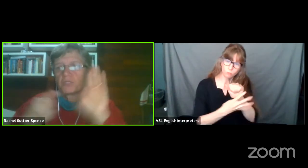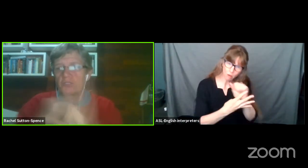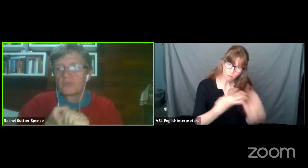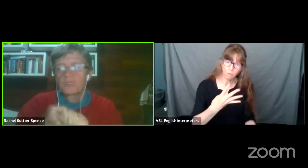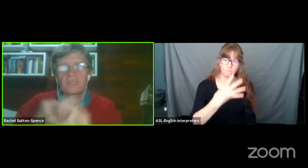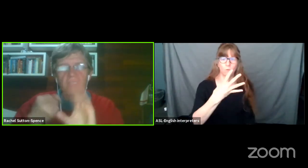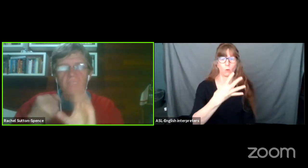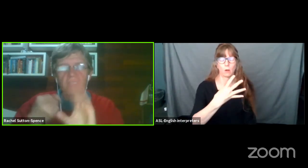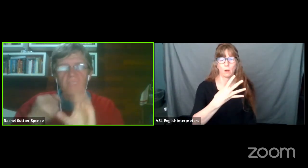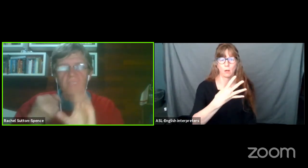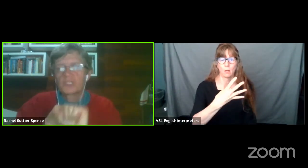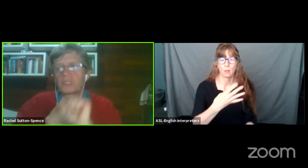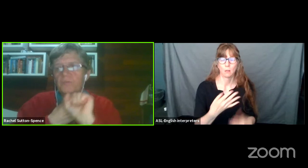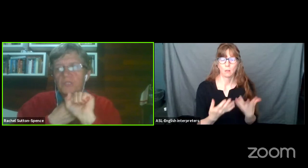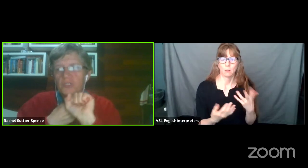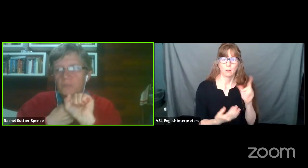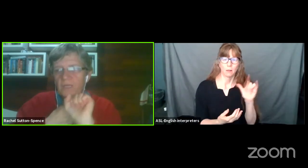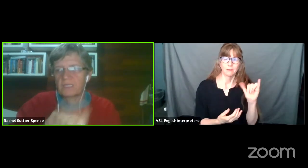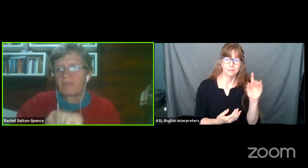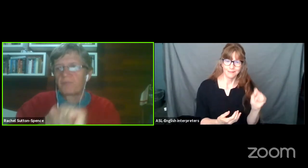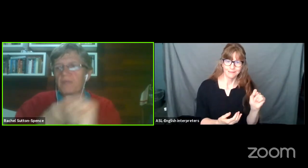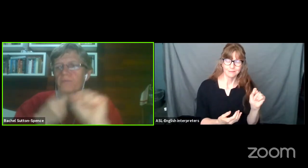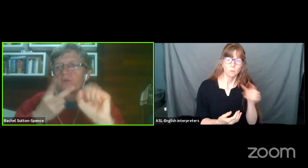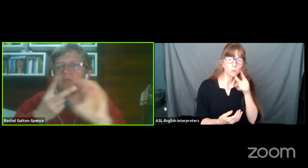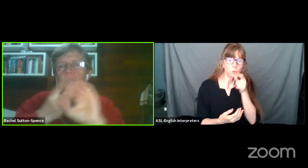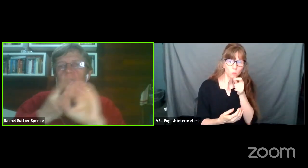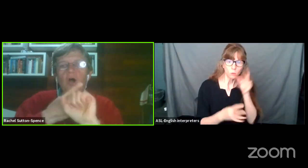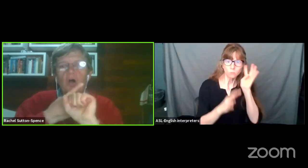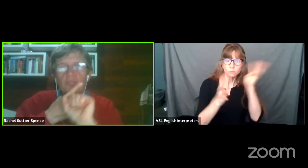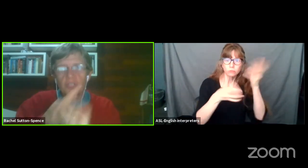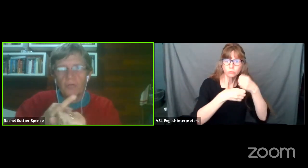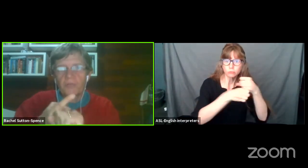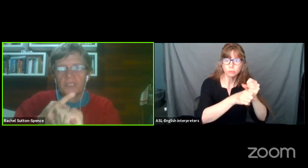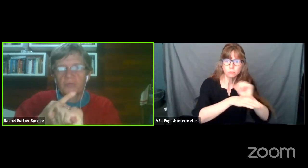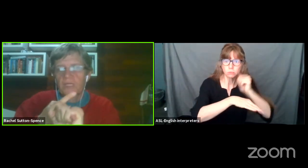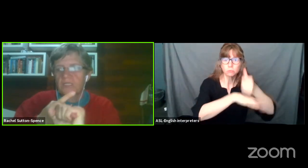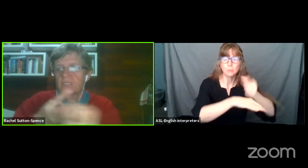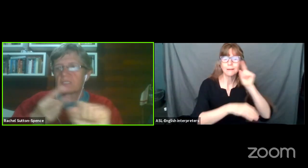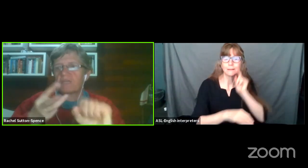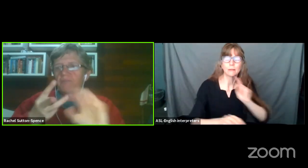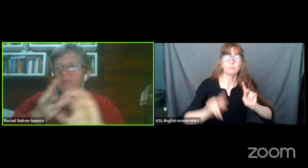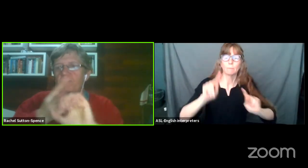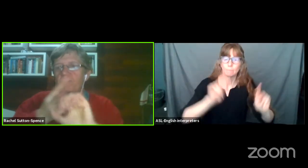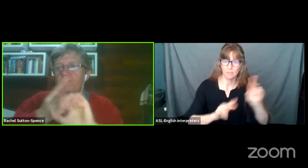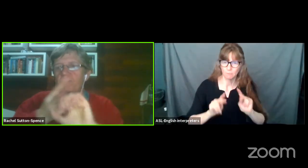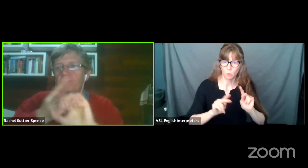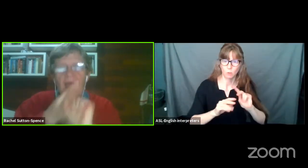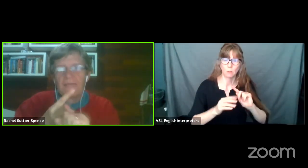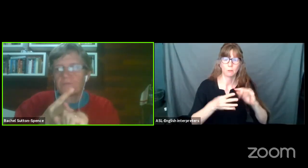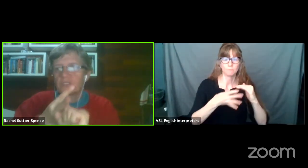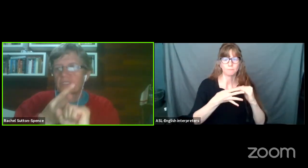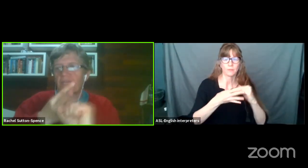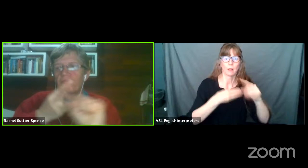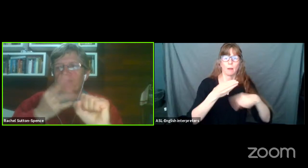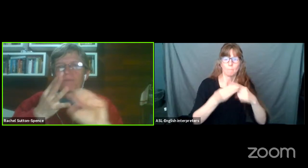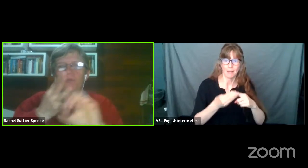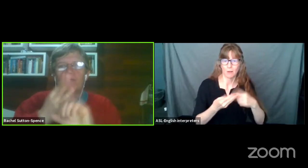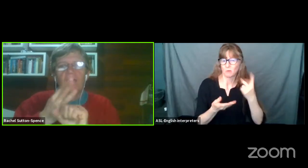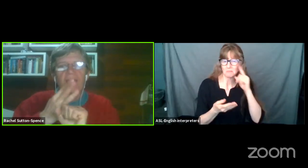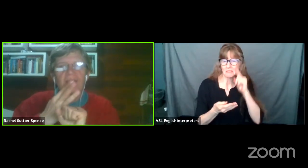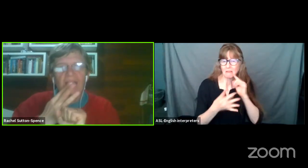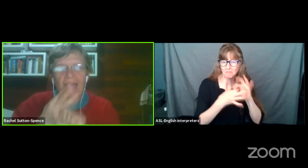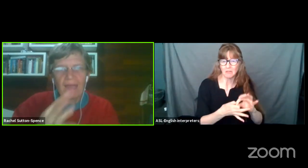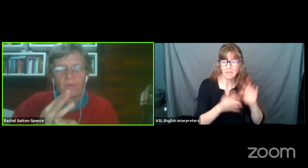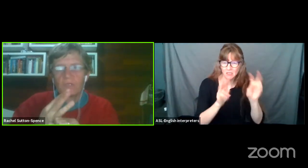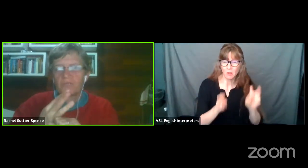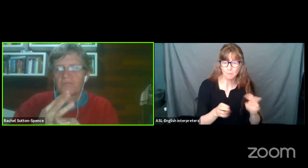they're produced, that this is literature produced by deaf people on topics relating to deaf people, aimed at deaf people,